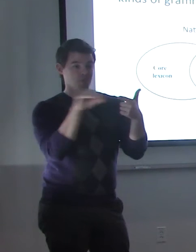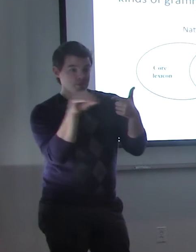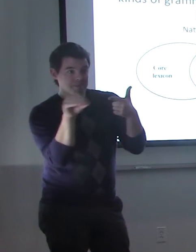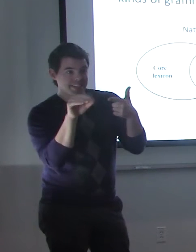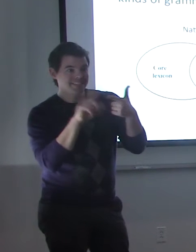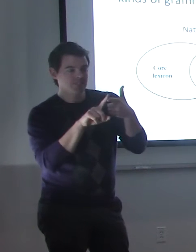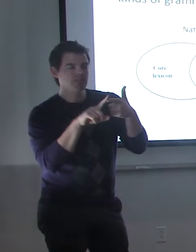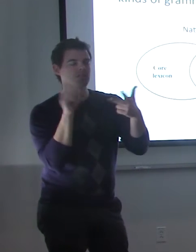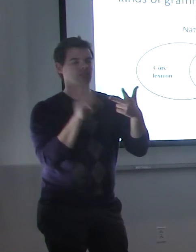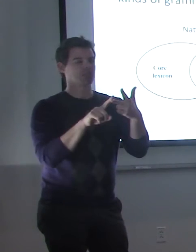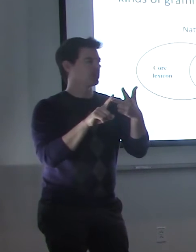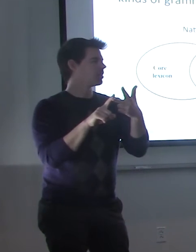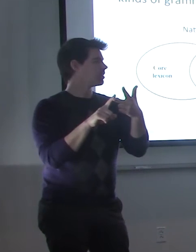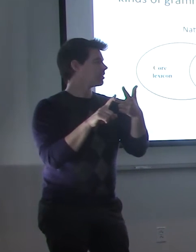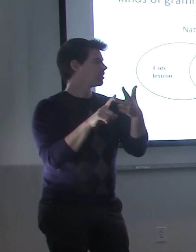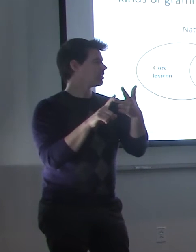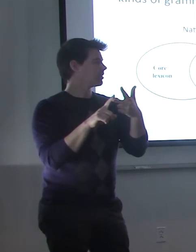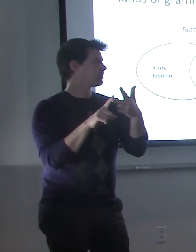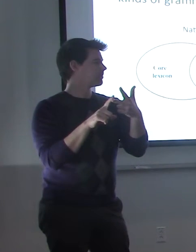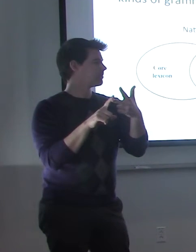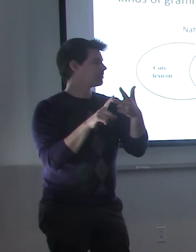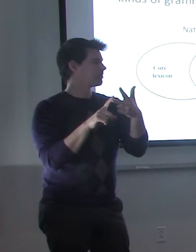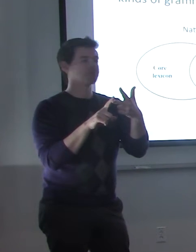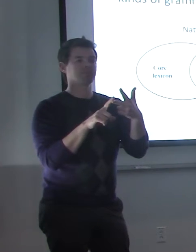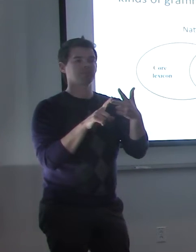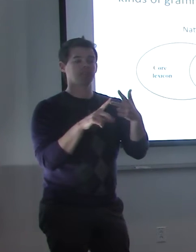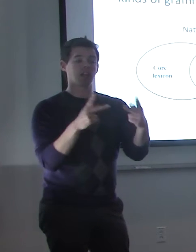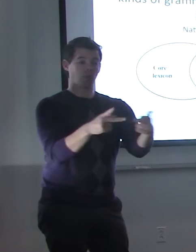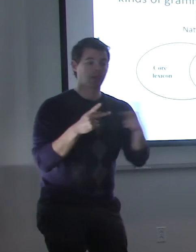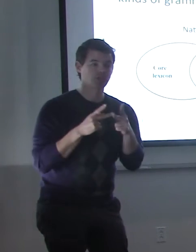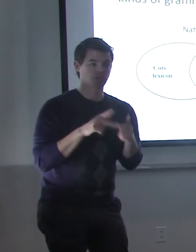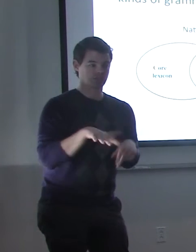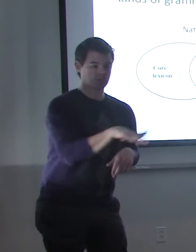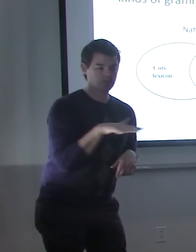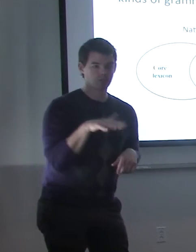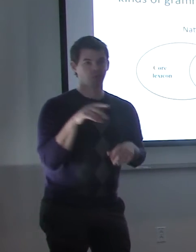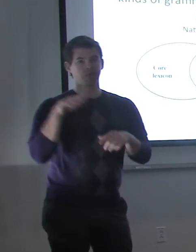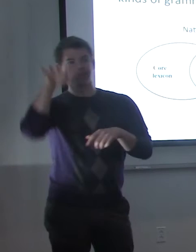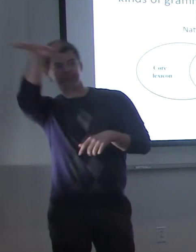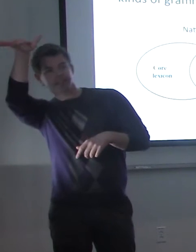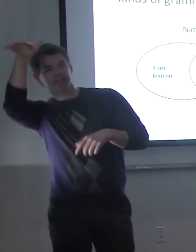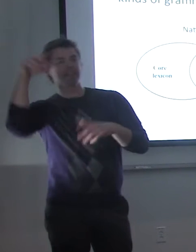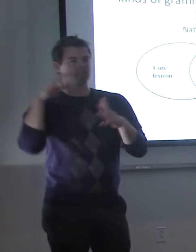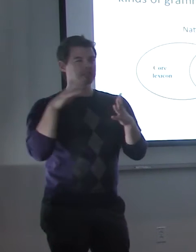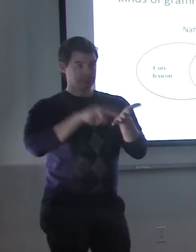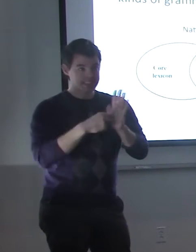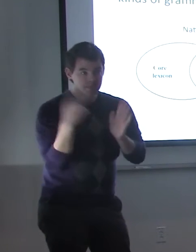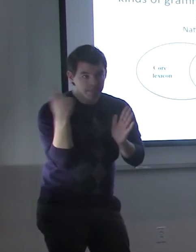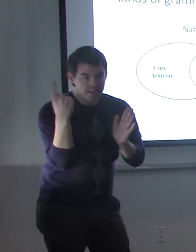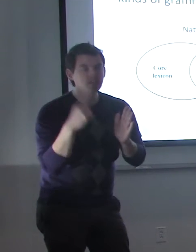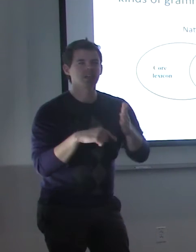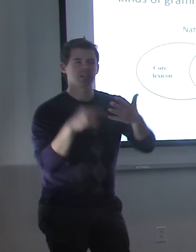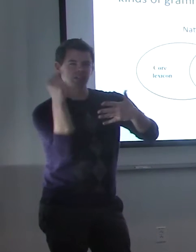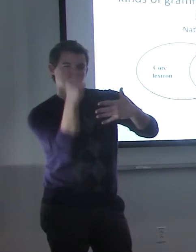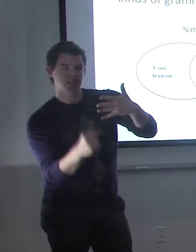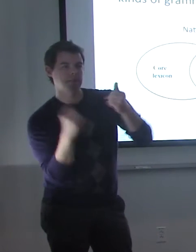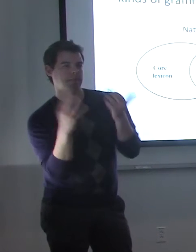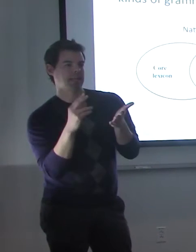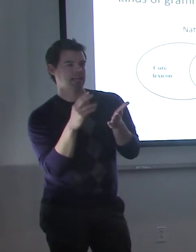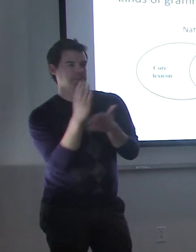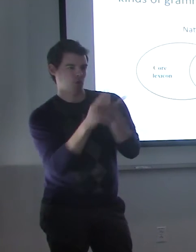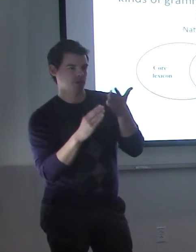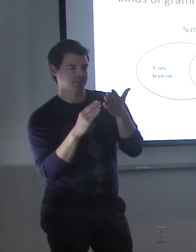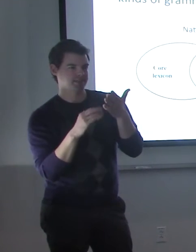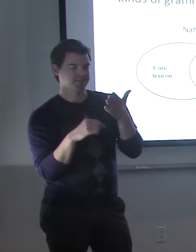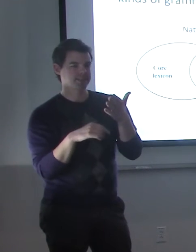means something, sometimes the location also means something. And then notice that there's a place where